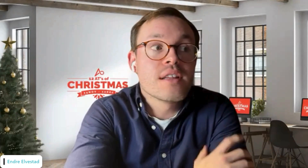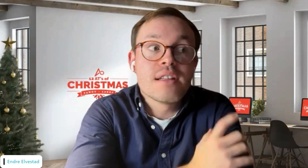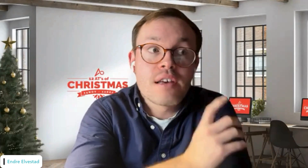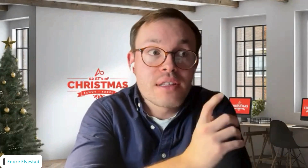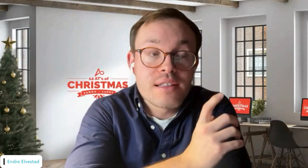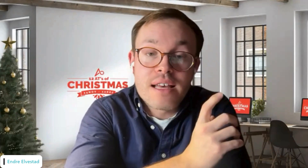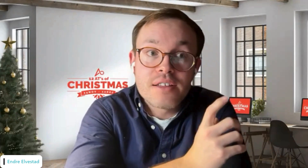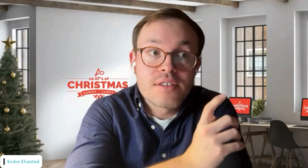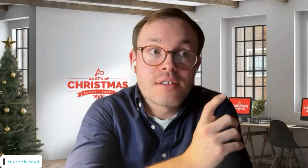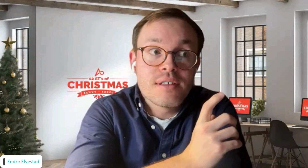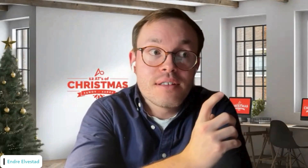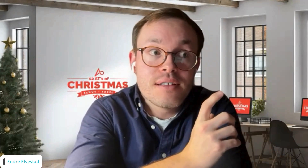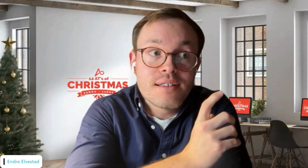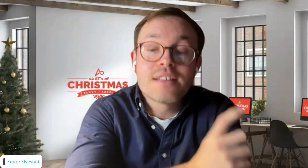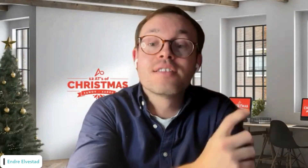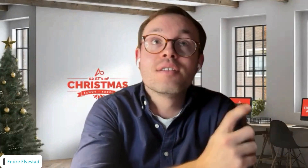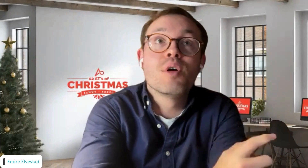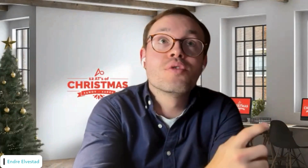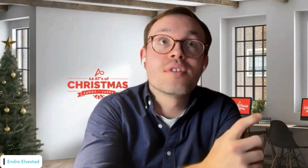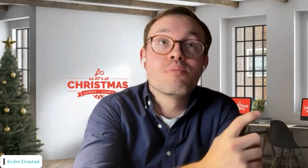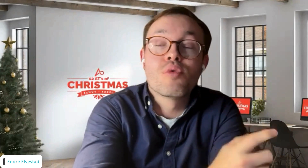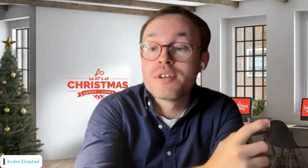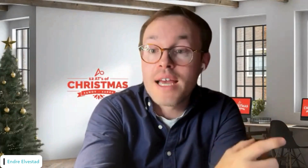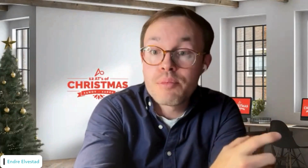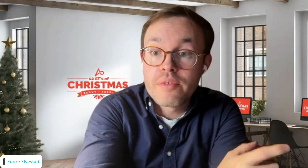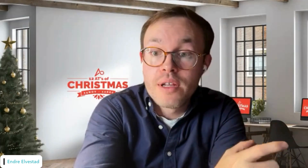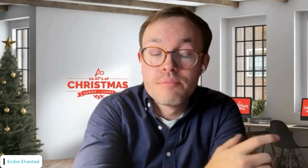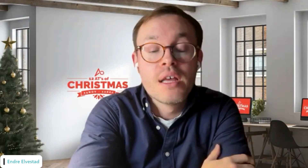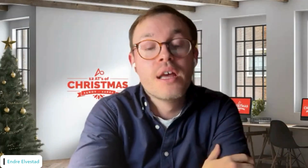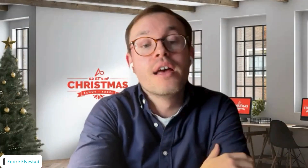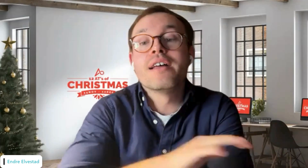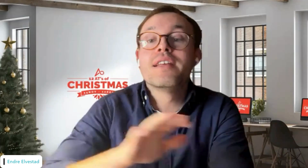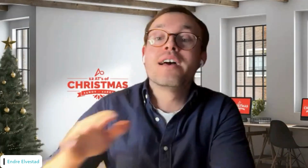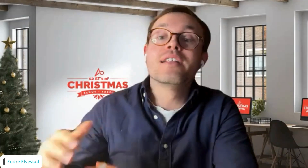think that's the most important gap to fill. And then the